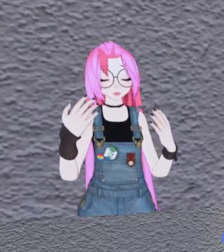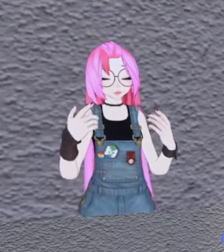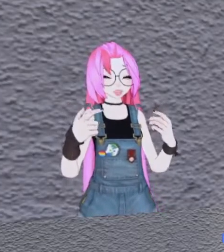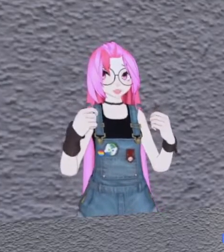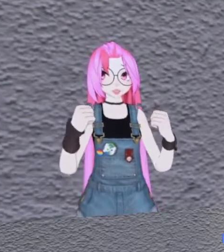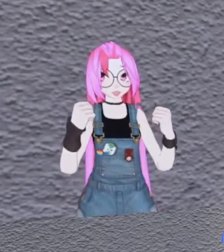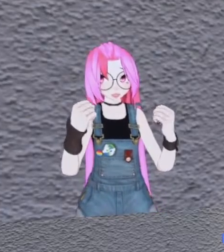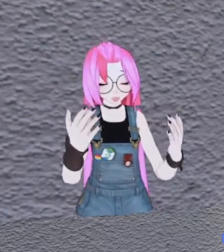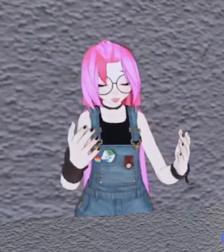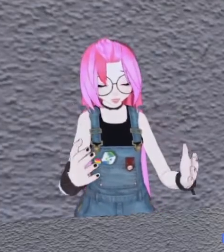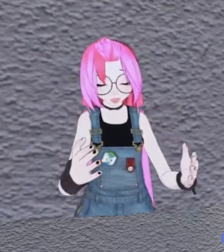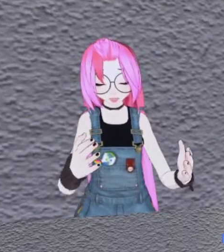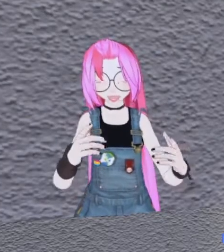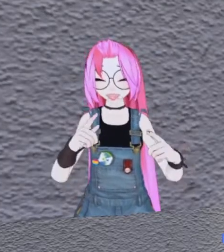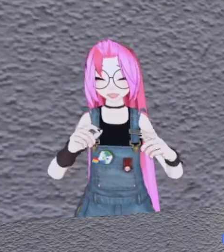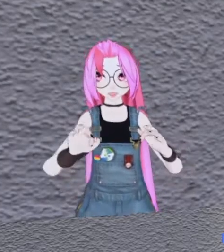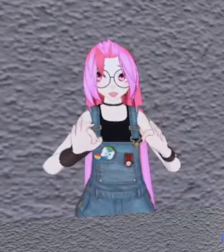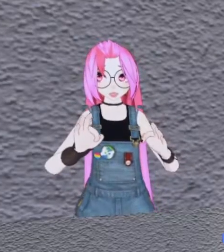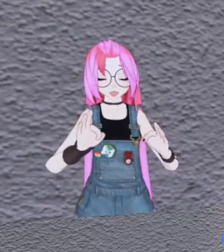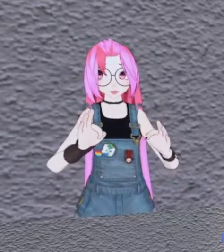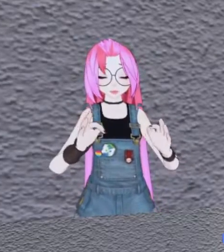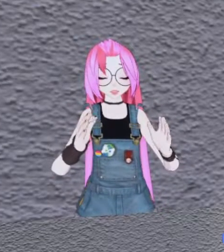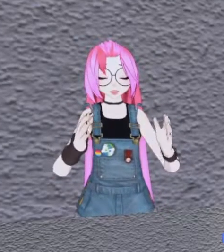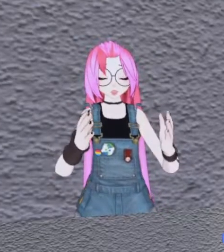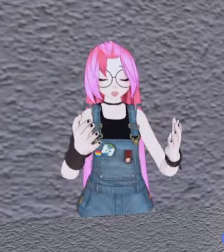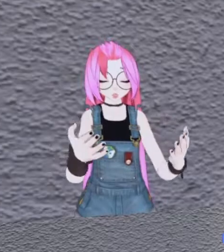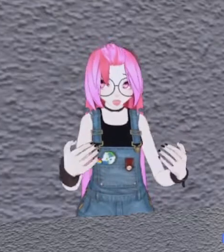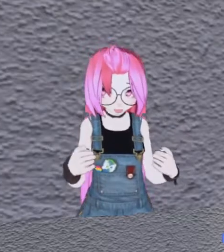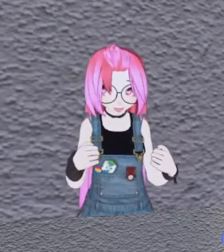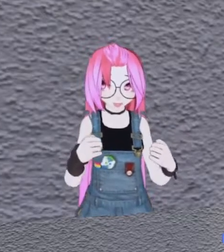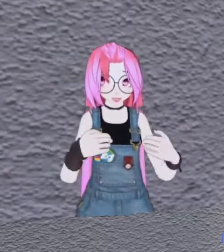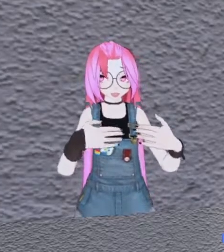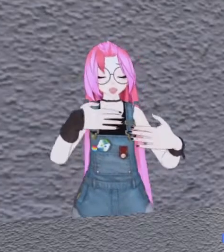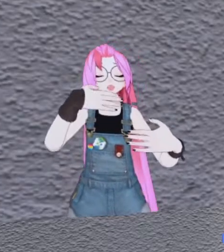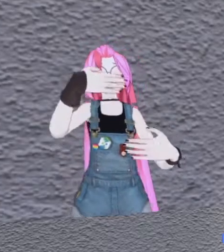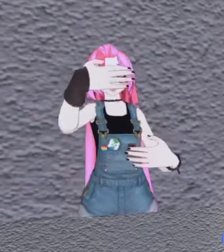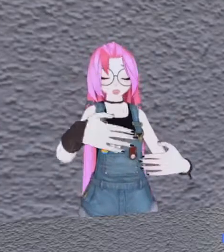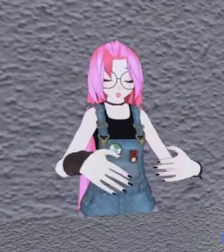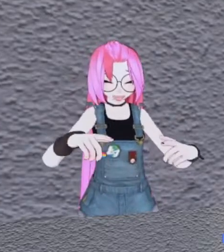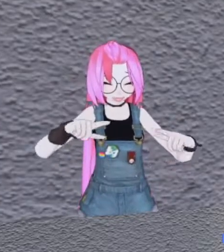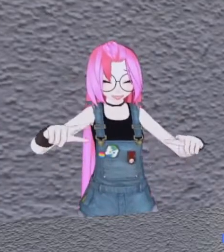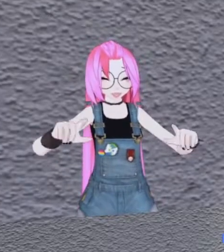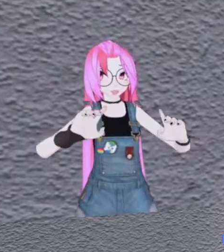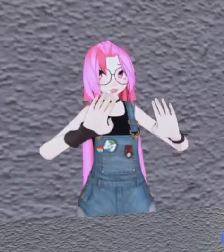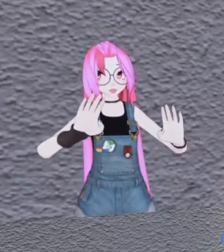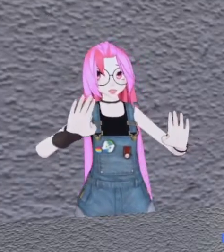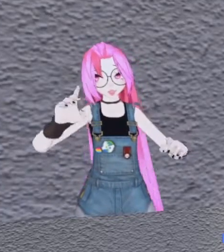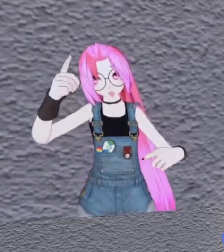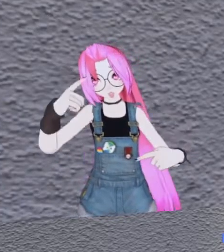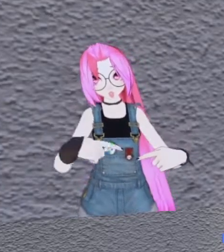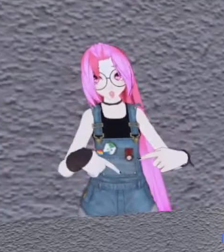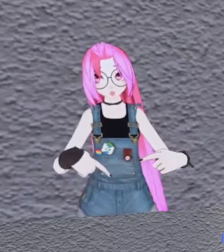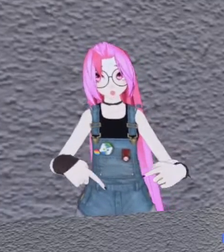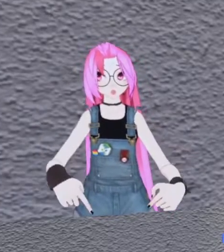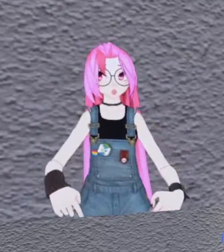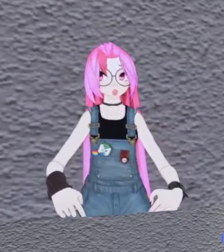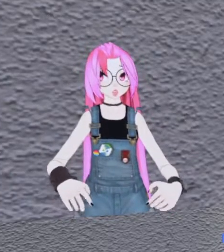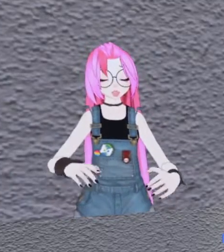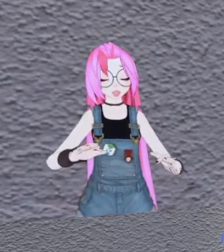it was just like so like it was like an experience of like desperately wanting to like get past that like language barrier, but you just can't. And then kind of